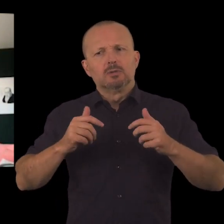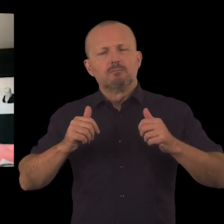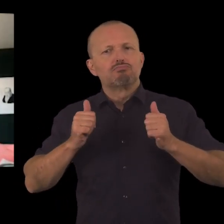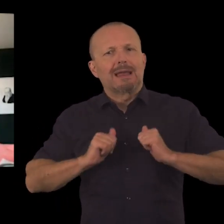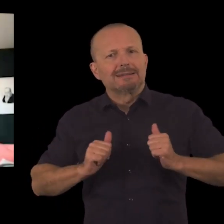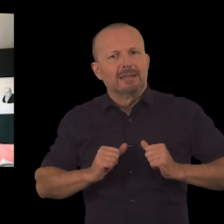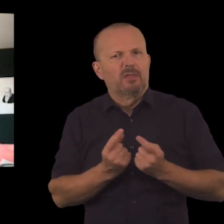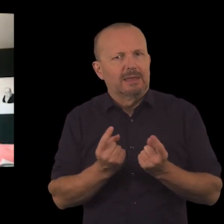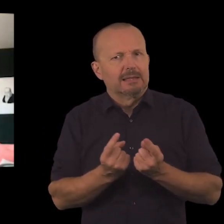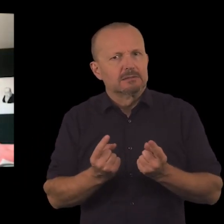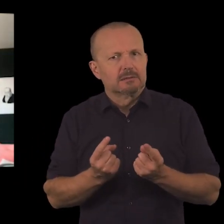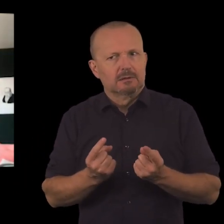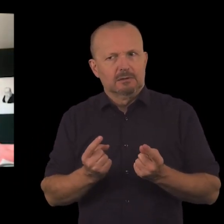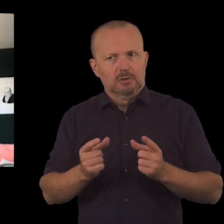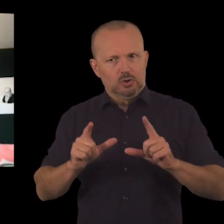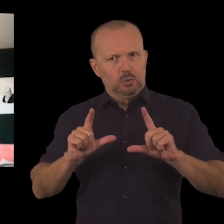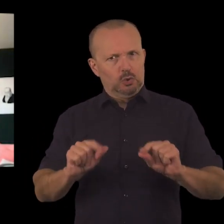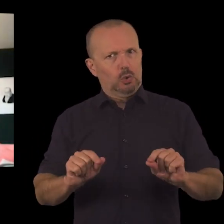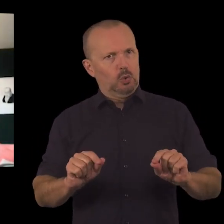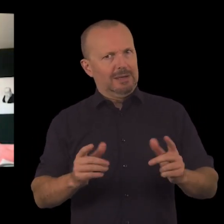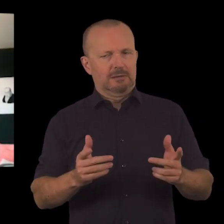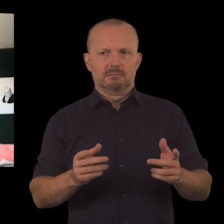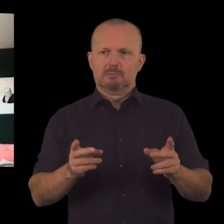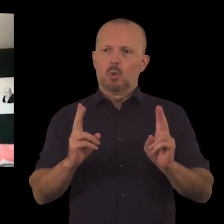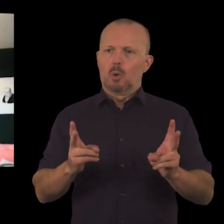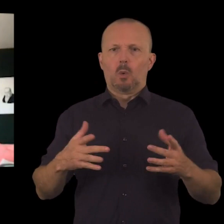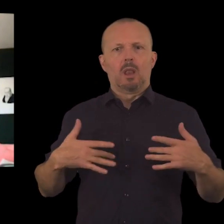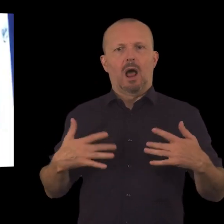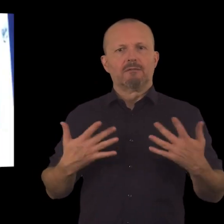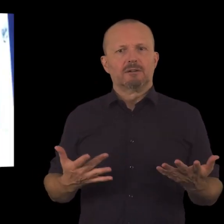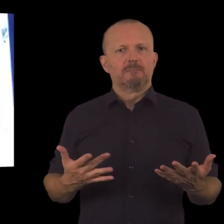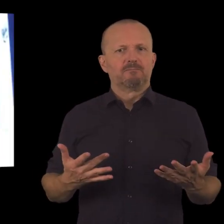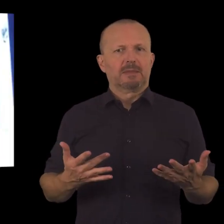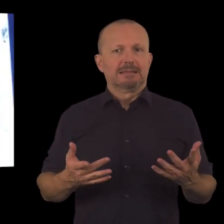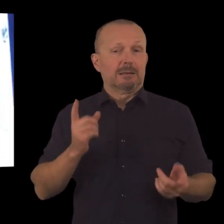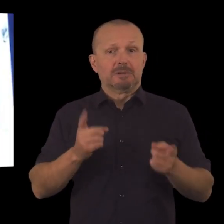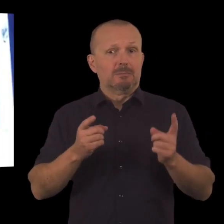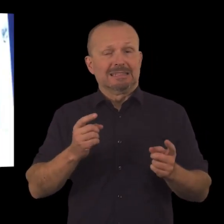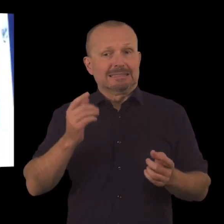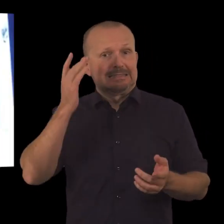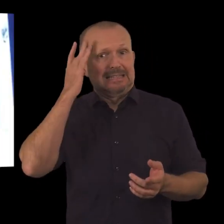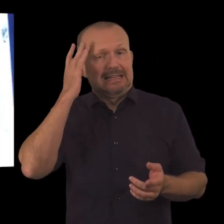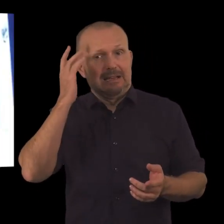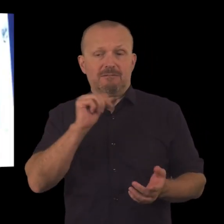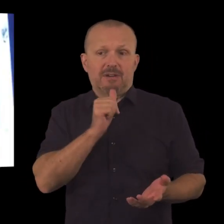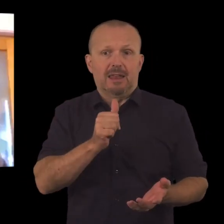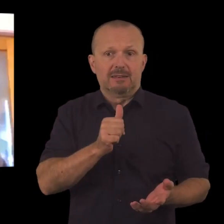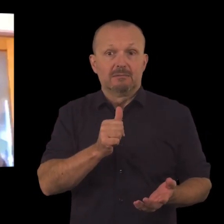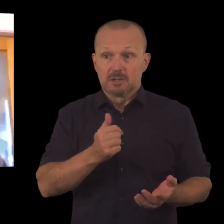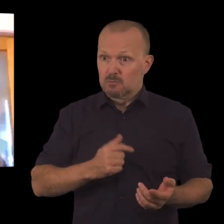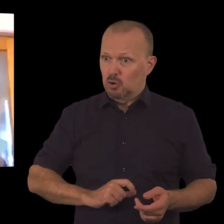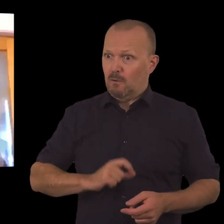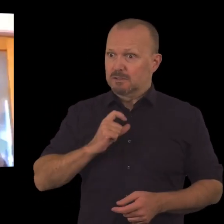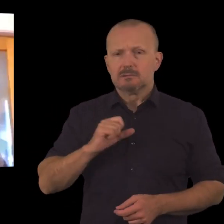things that you do in real life, and you're doing it in a fun and often quite silly way. It could be really confidence